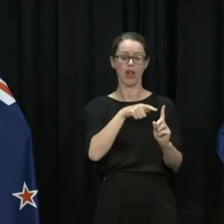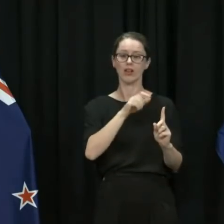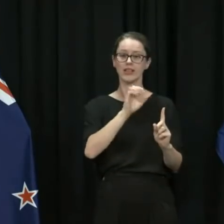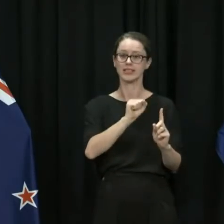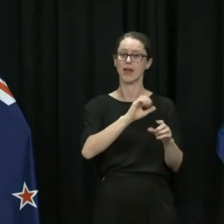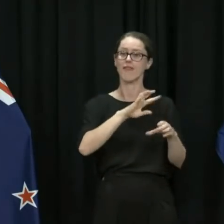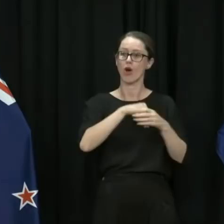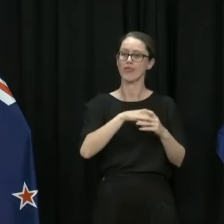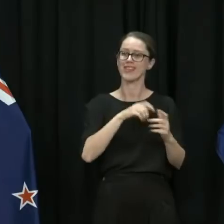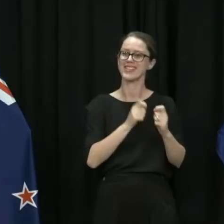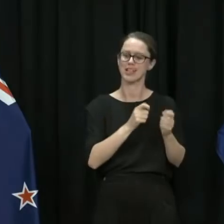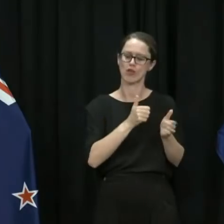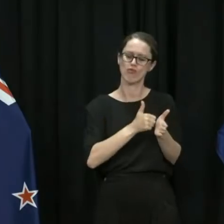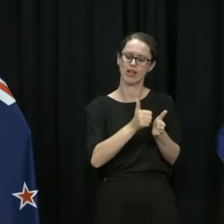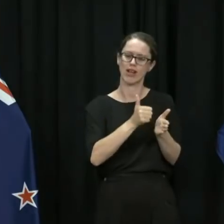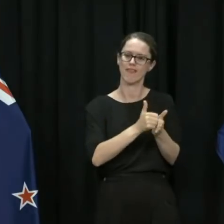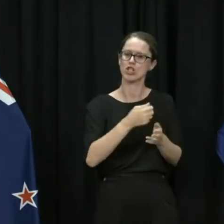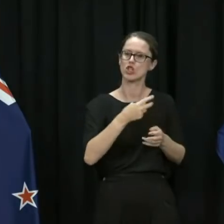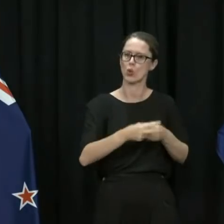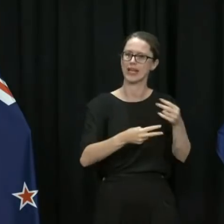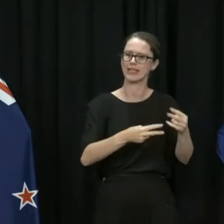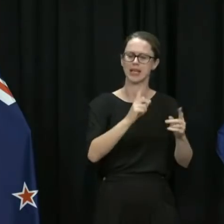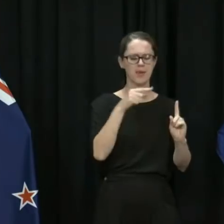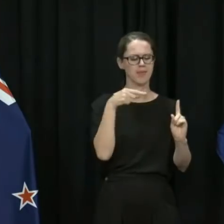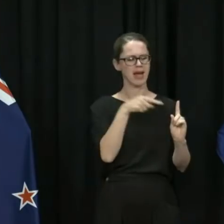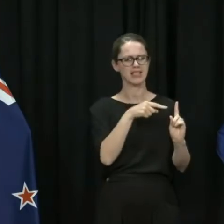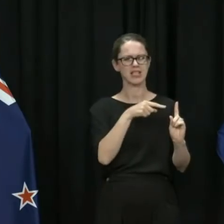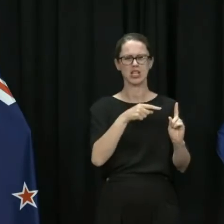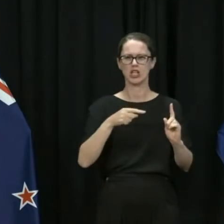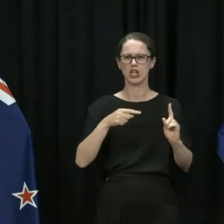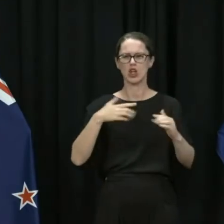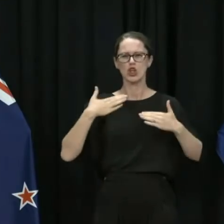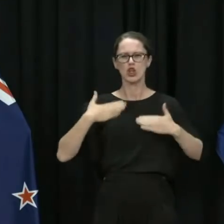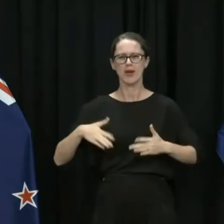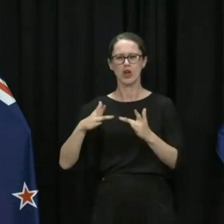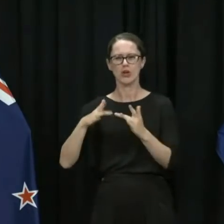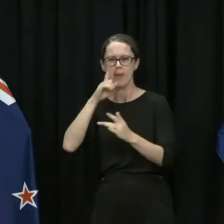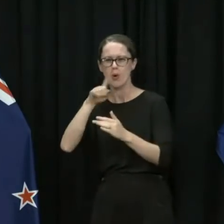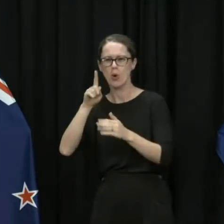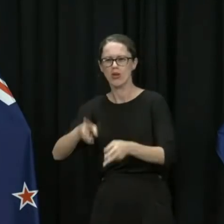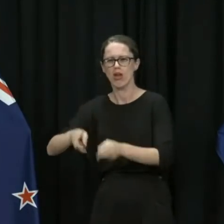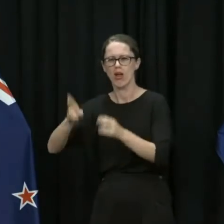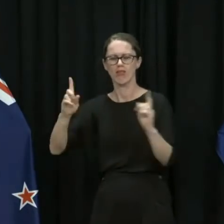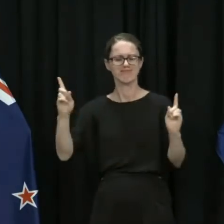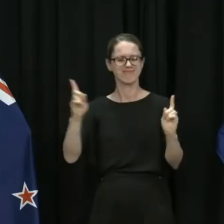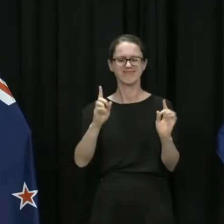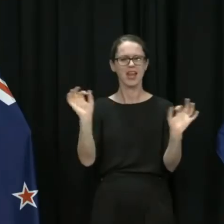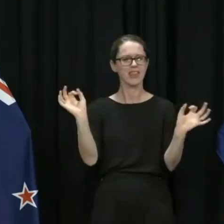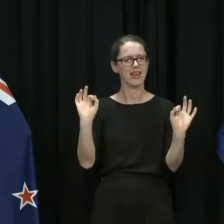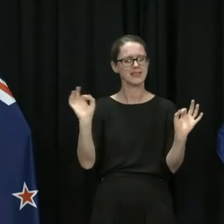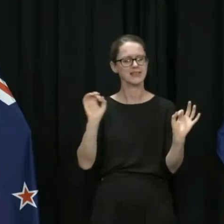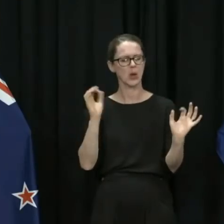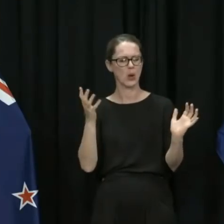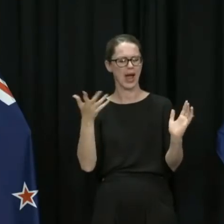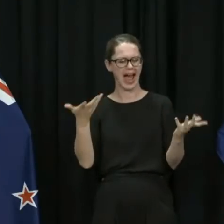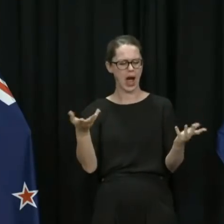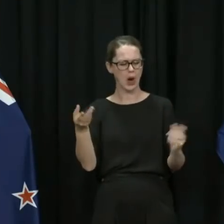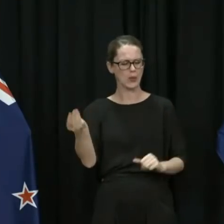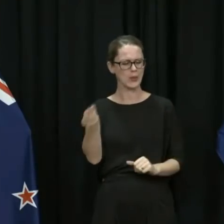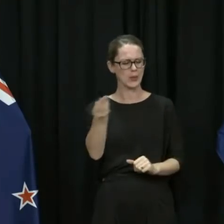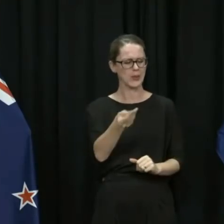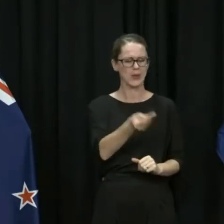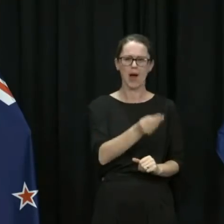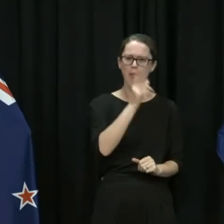testing regime out of caution, but they're less likely to have human-to-human contact with people who might have COVID. It's more what we call